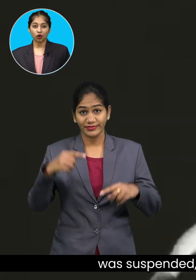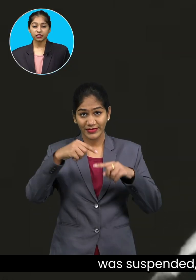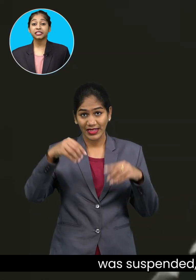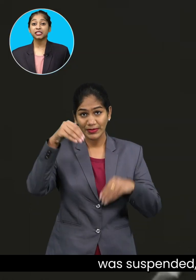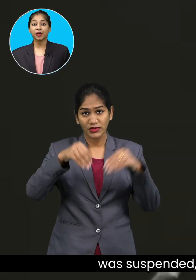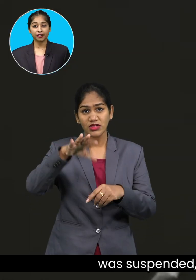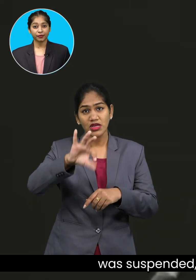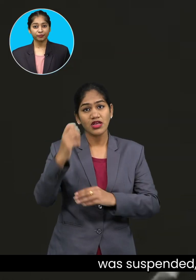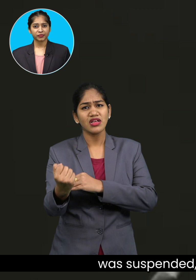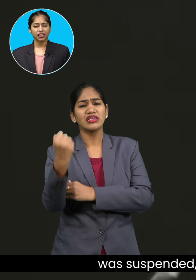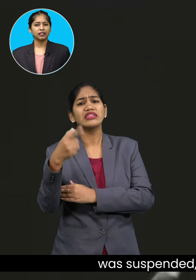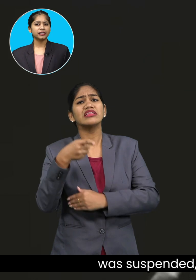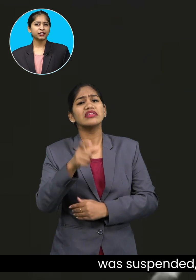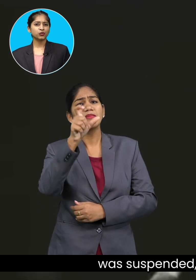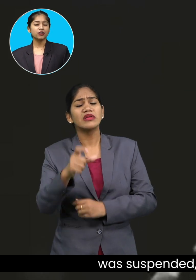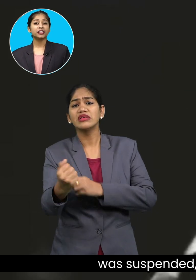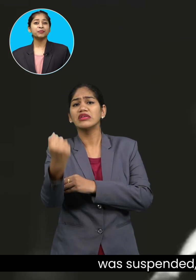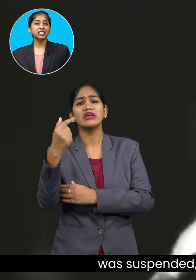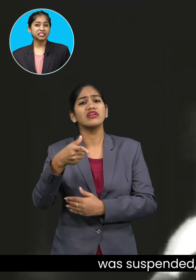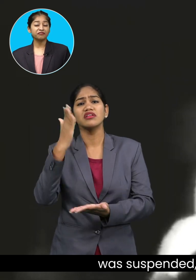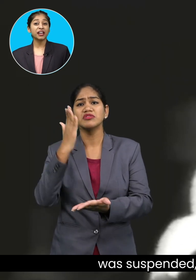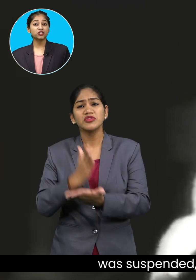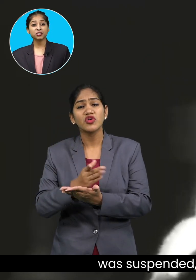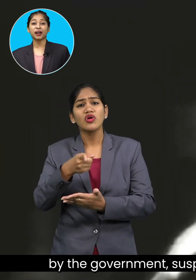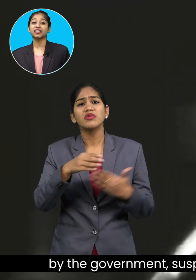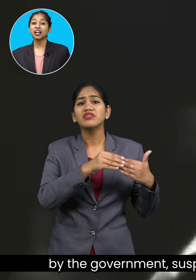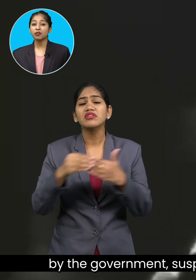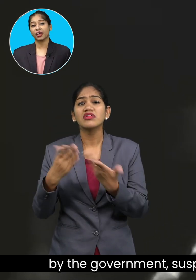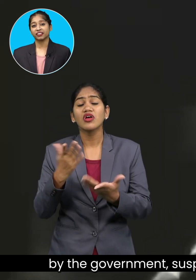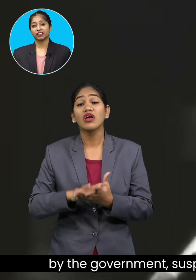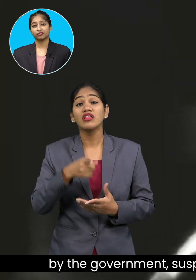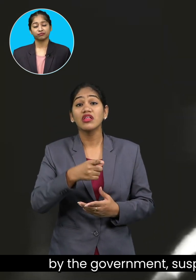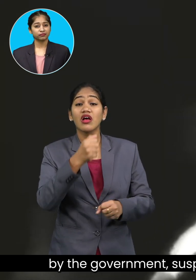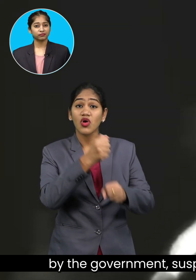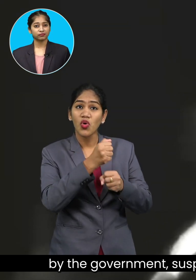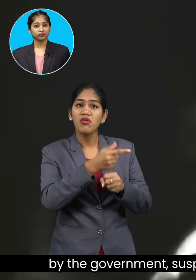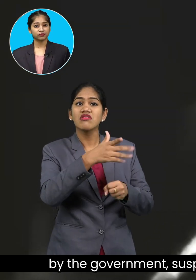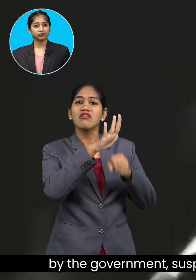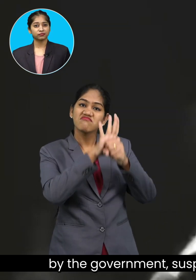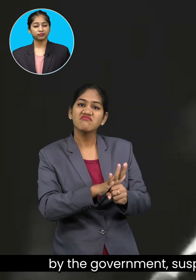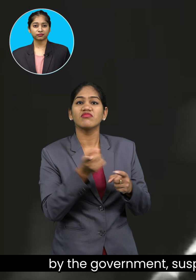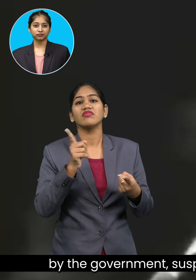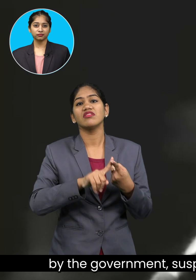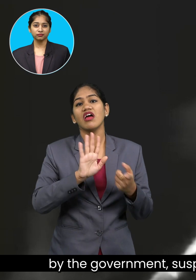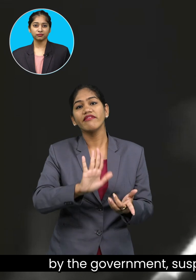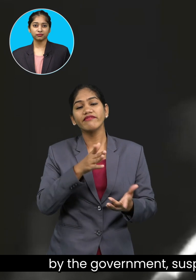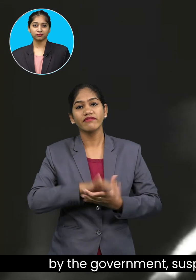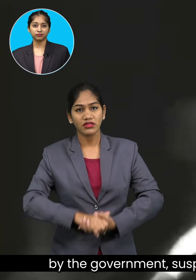Democracy was suspended, leading to repressive measures by the government,